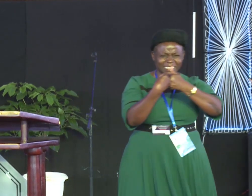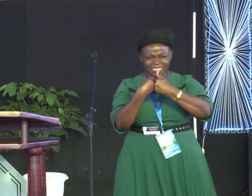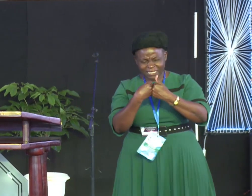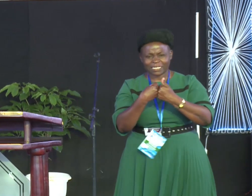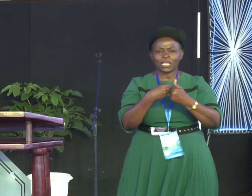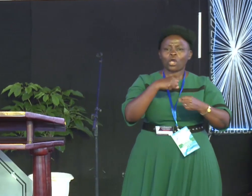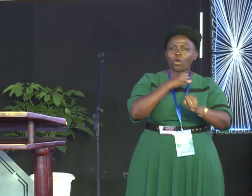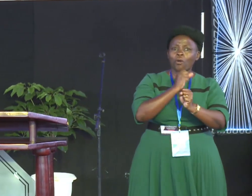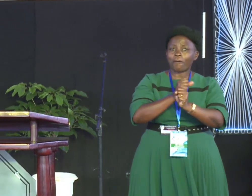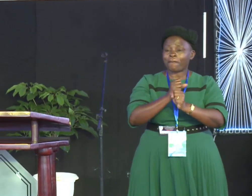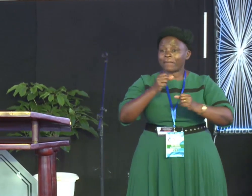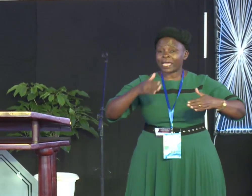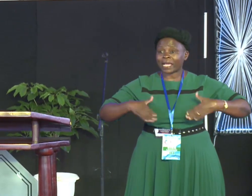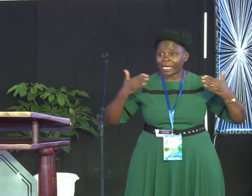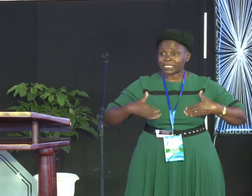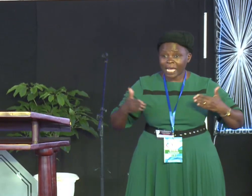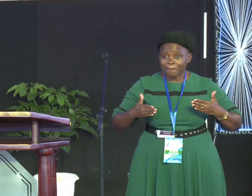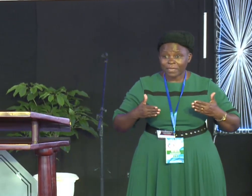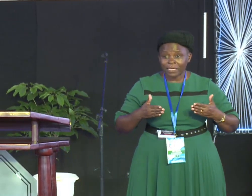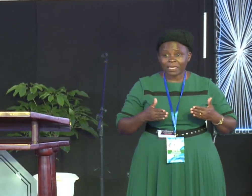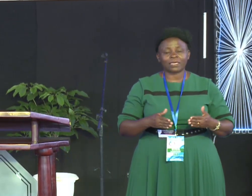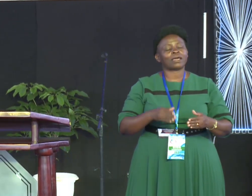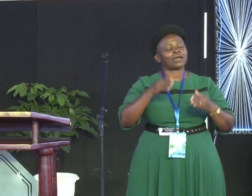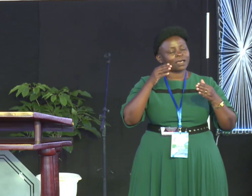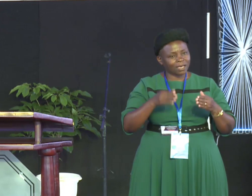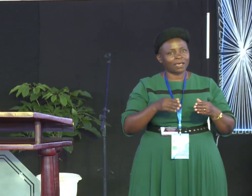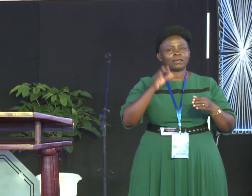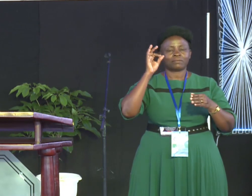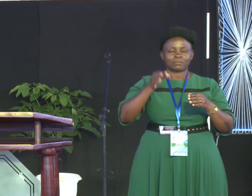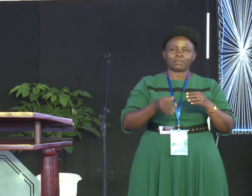ebitusanyusa biva mu nsi ya mwoyo.